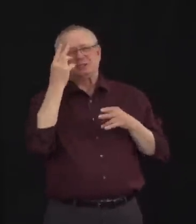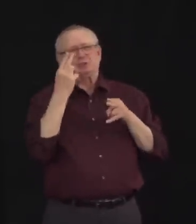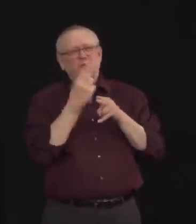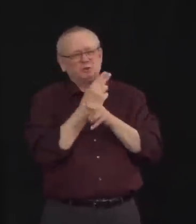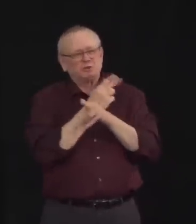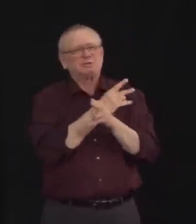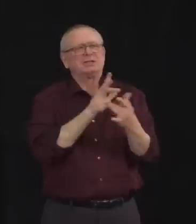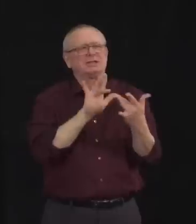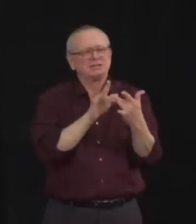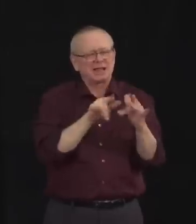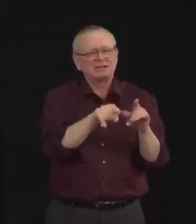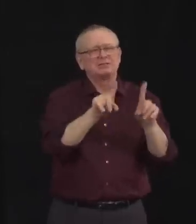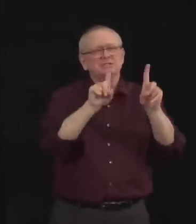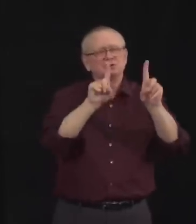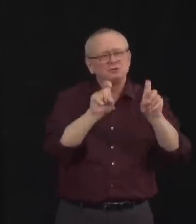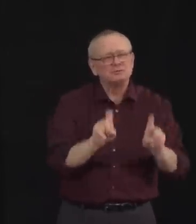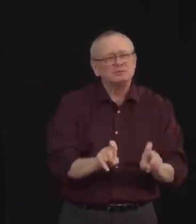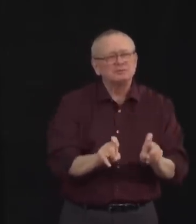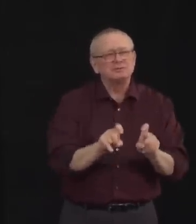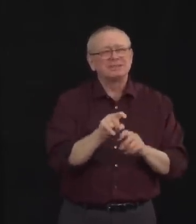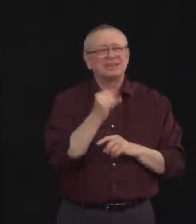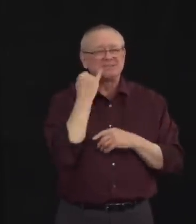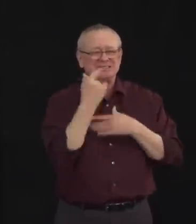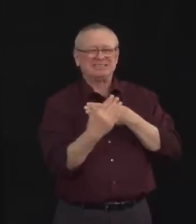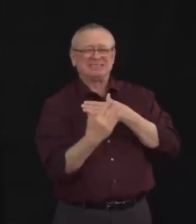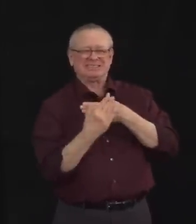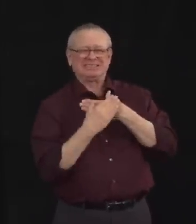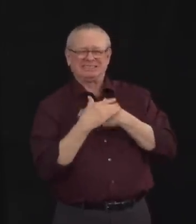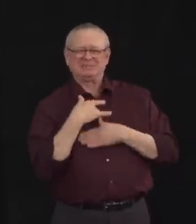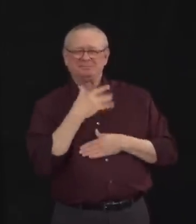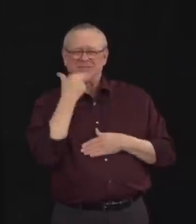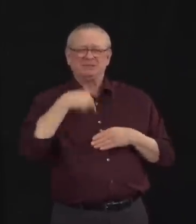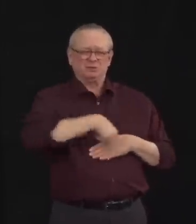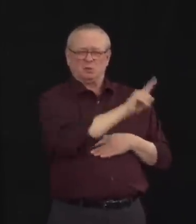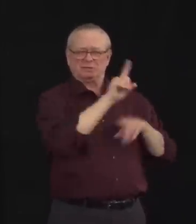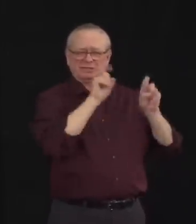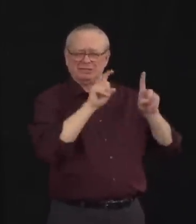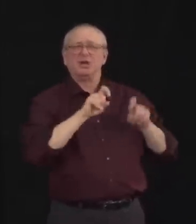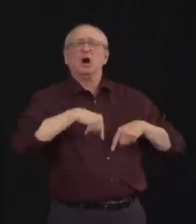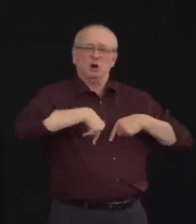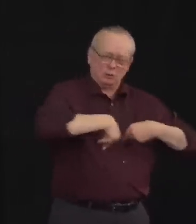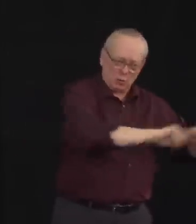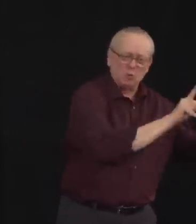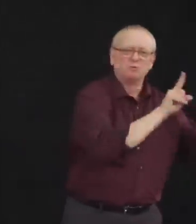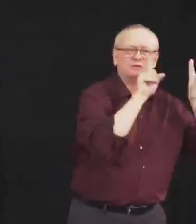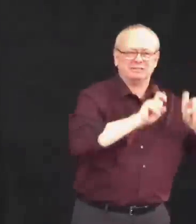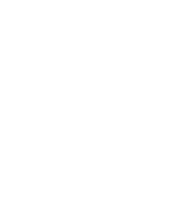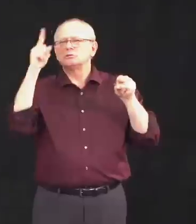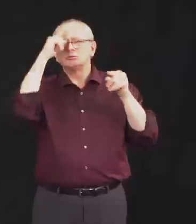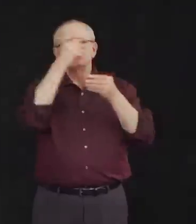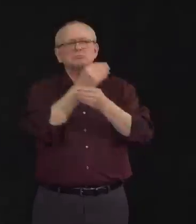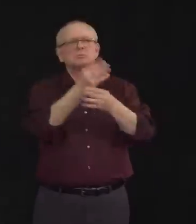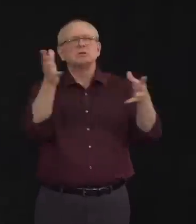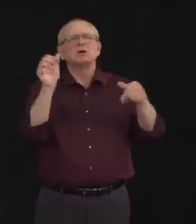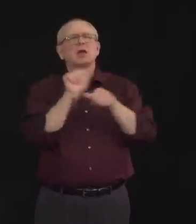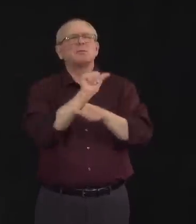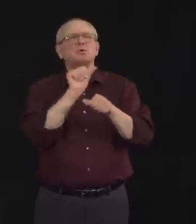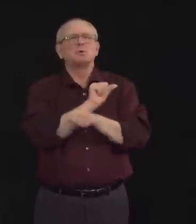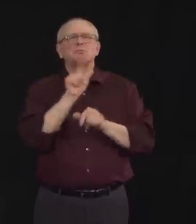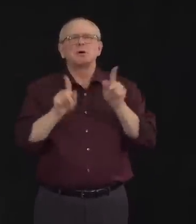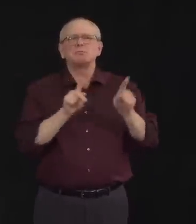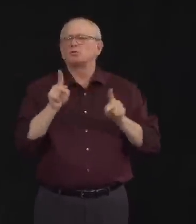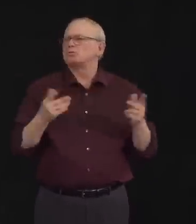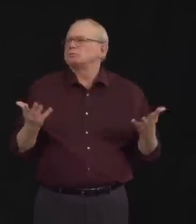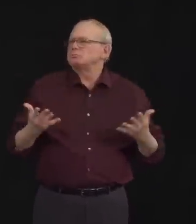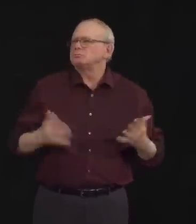we're instructed to do so. This will help provide a clear picture of how the virus is affecting our communities. With respect to the number